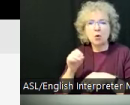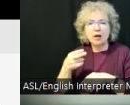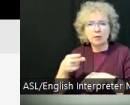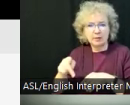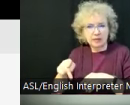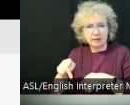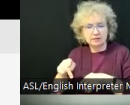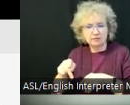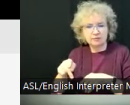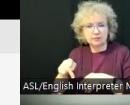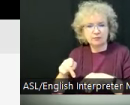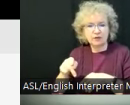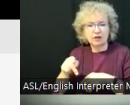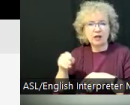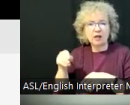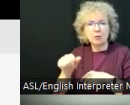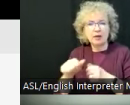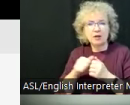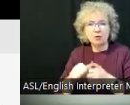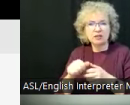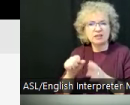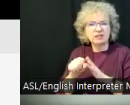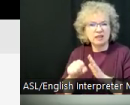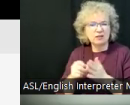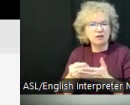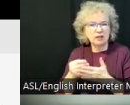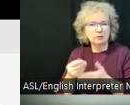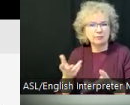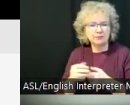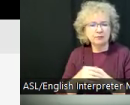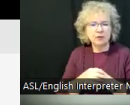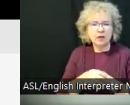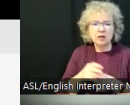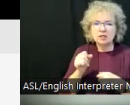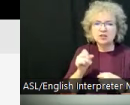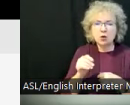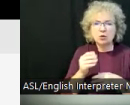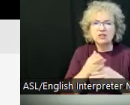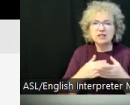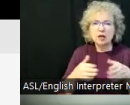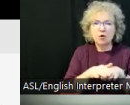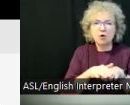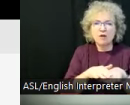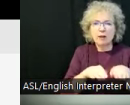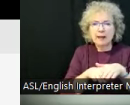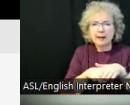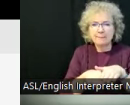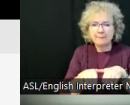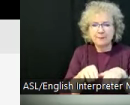and paid for with, you know, the state, for example. So there are some overlaps and examples.